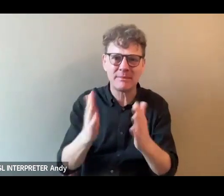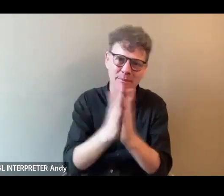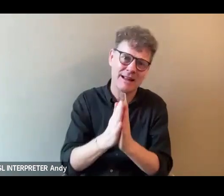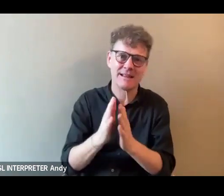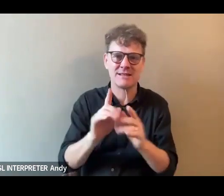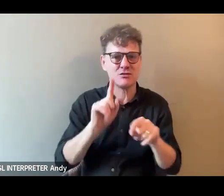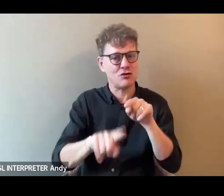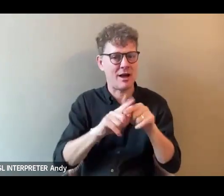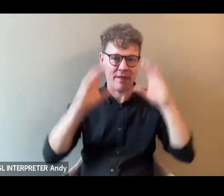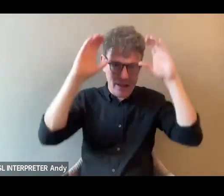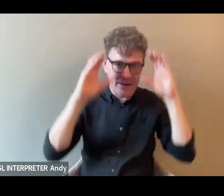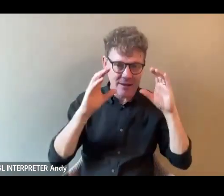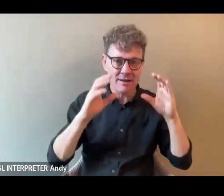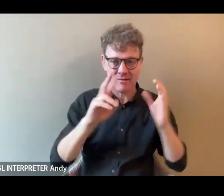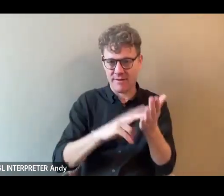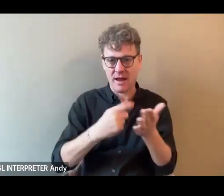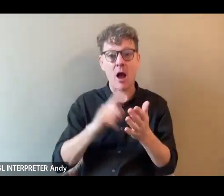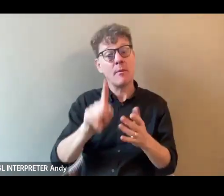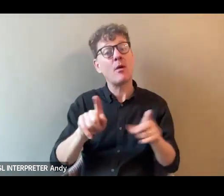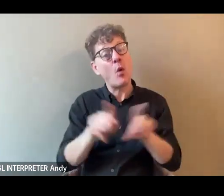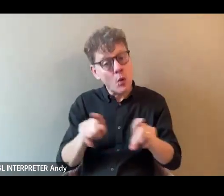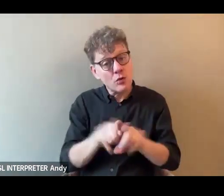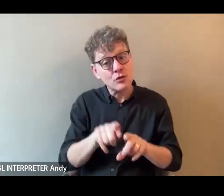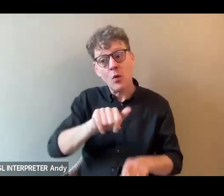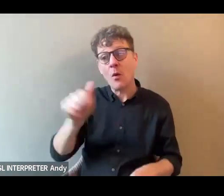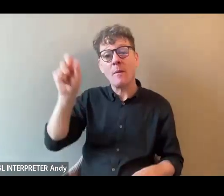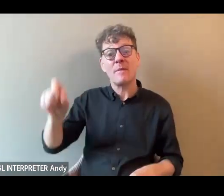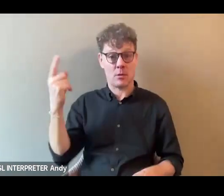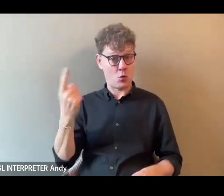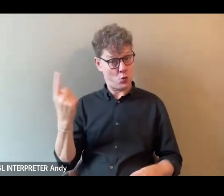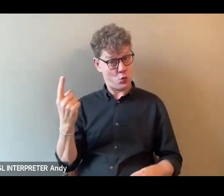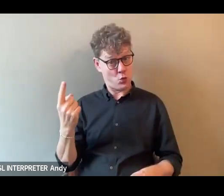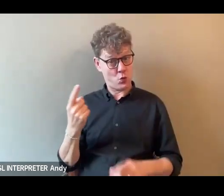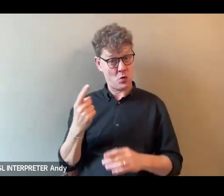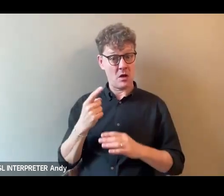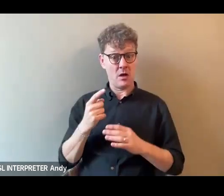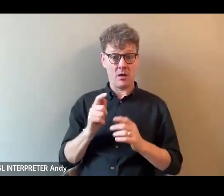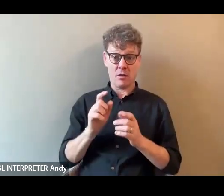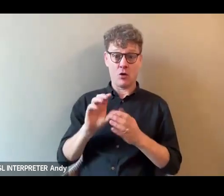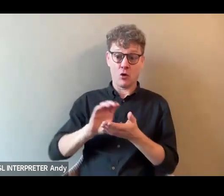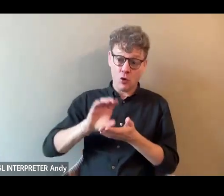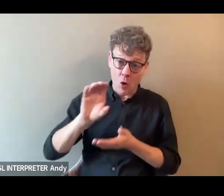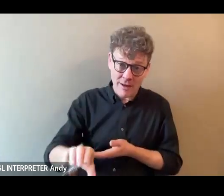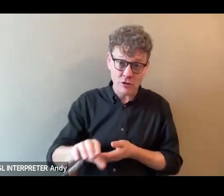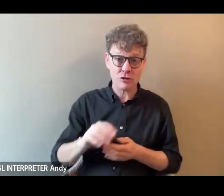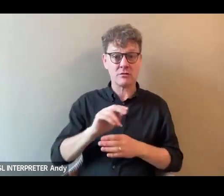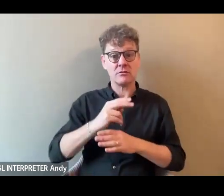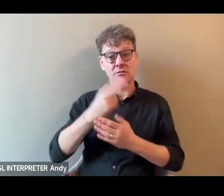who perhaps have the privilege of commissioning and designing and organizing the process around,